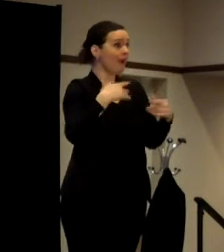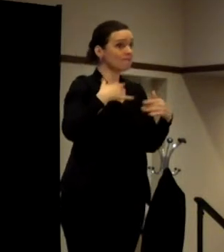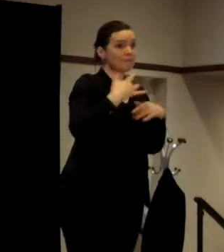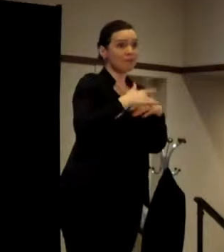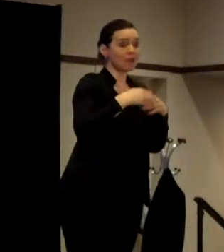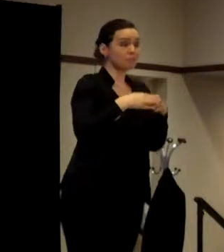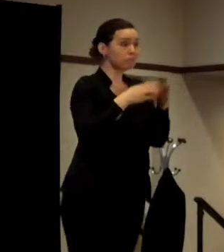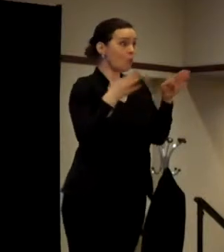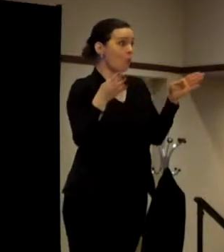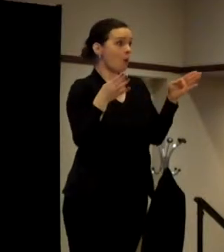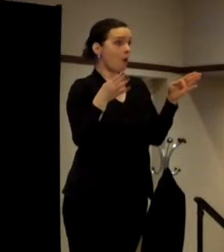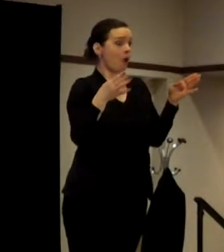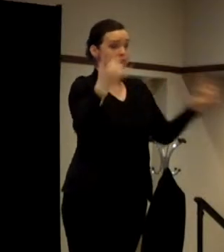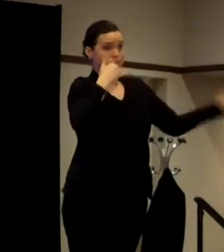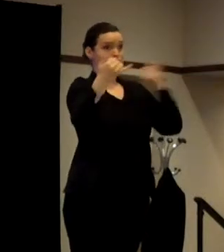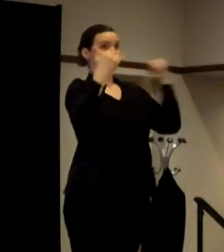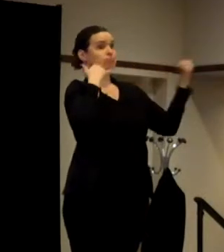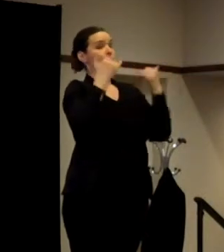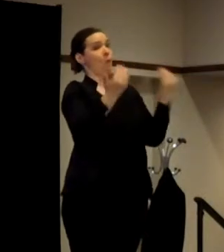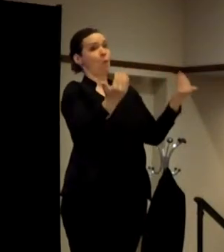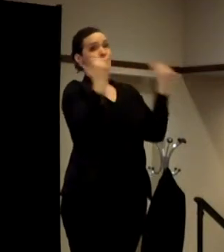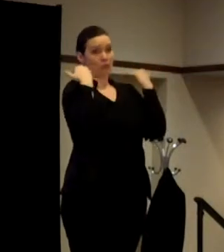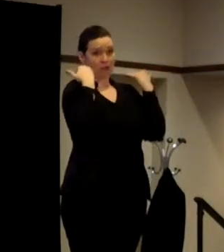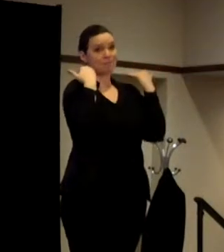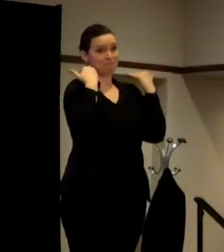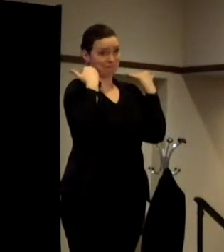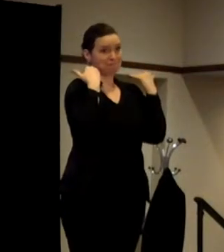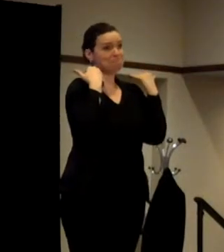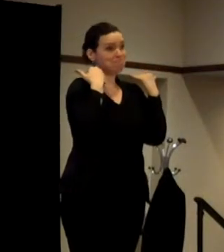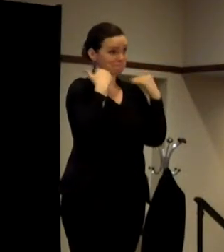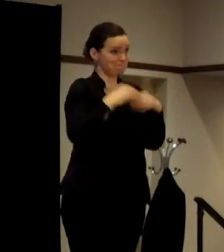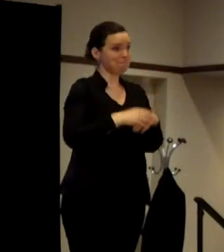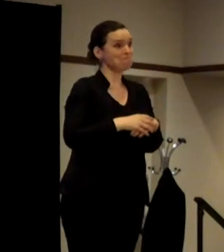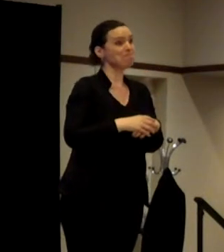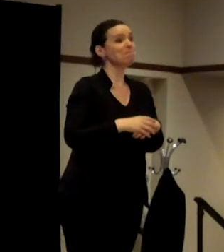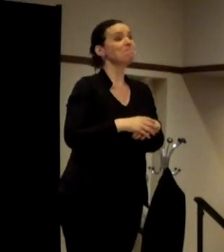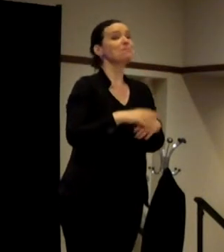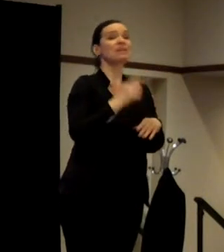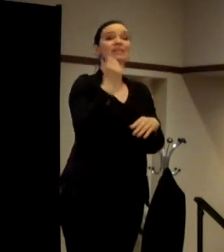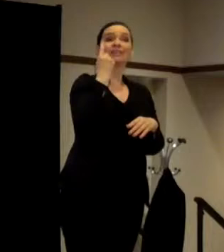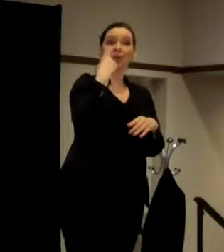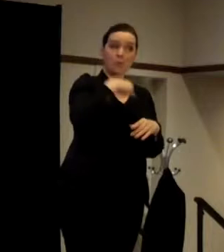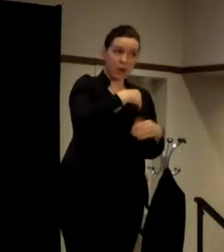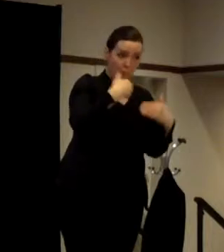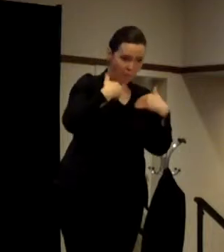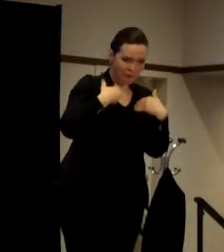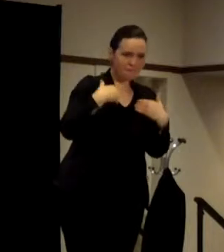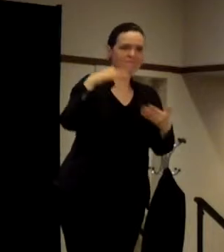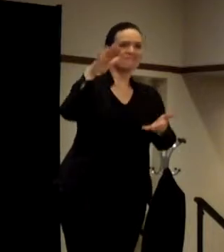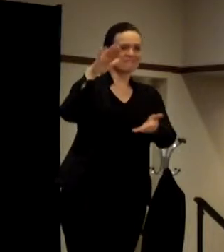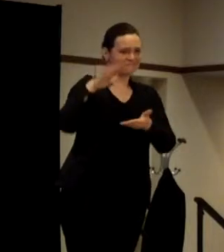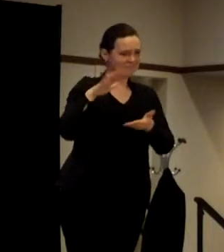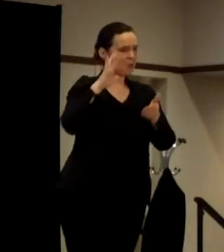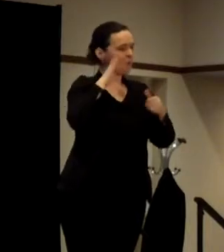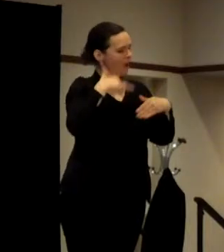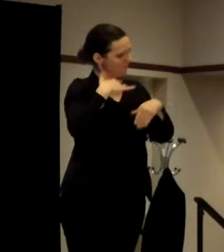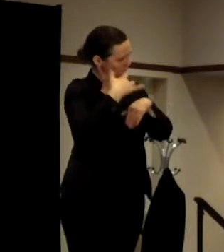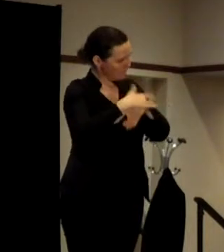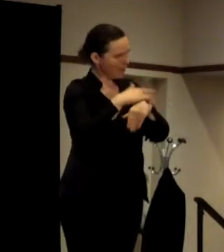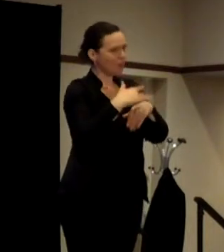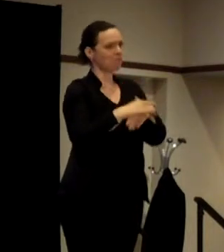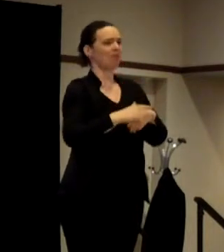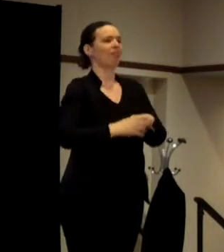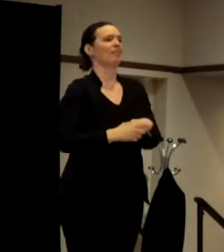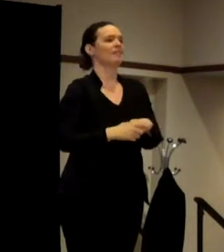now that you can really put big dents into those groups. When you get your $89 million check,